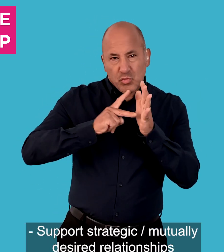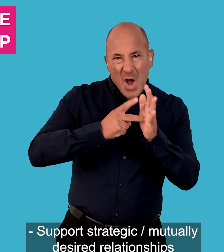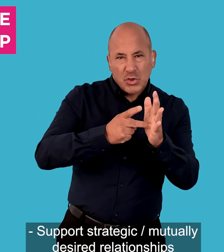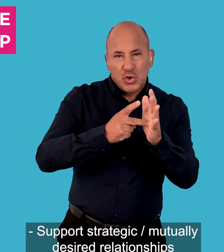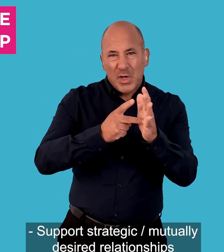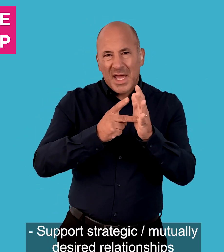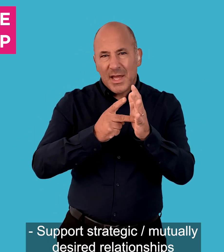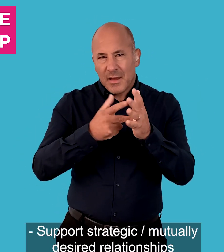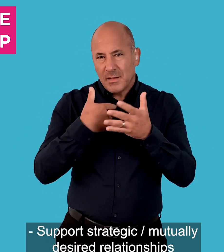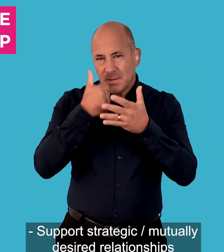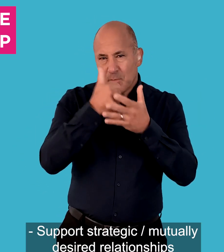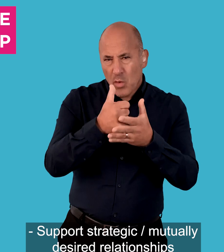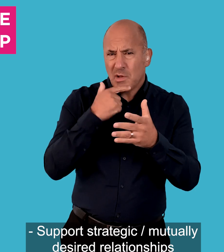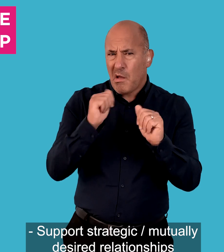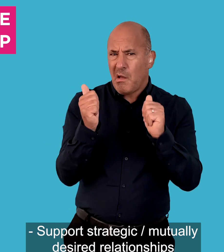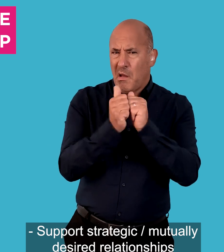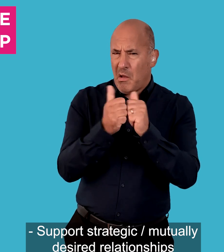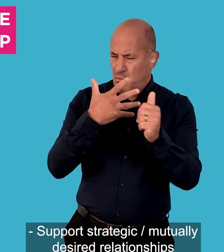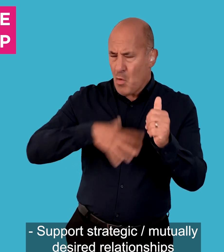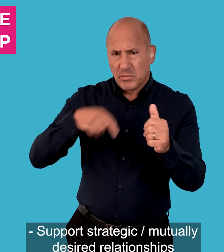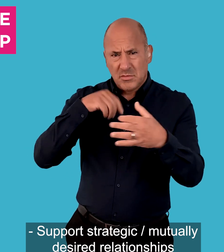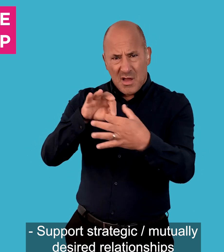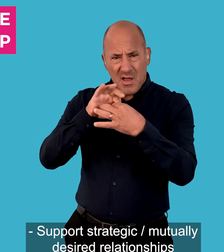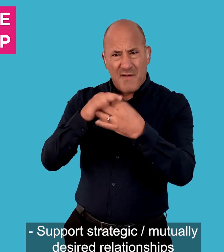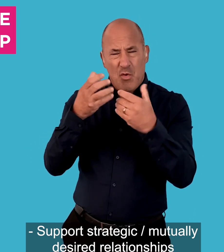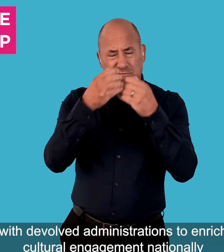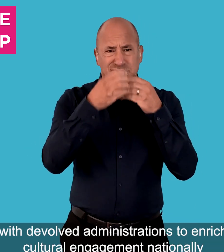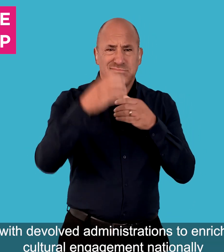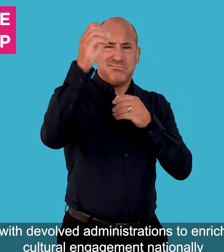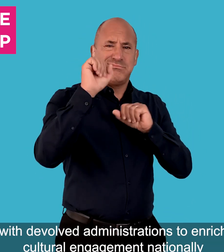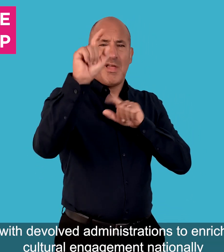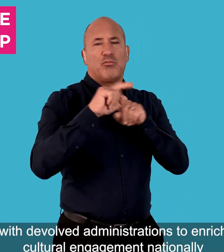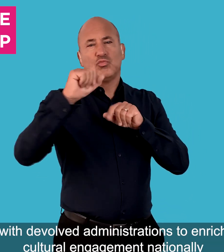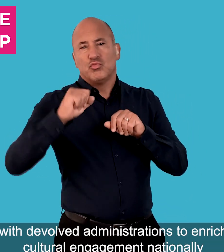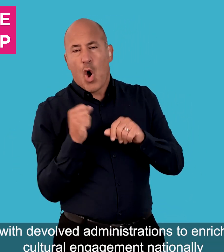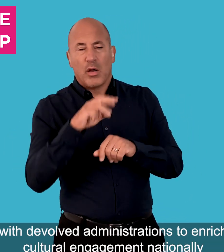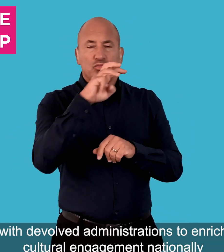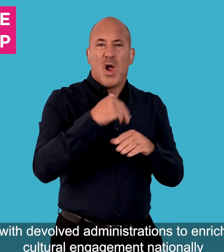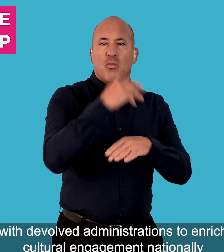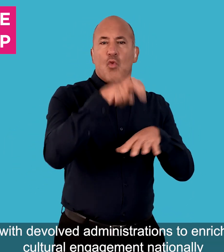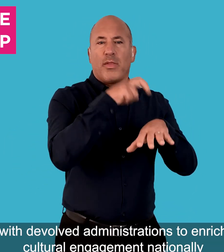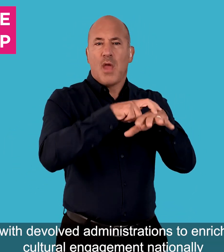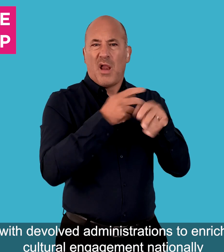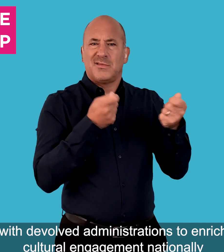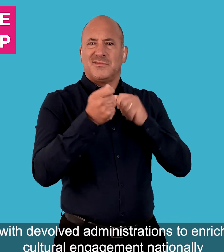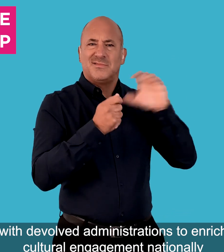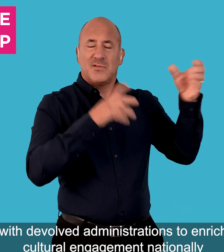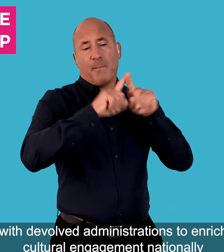Support strategic/mutually desired relationships. With devolved administrations to